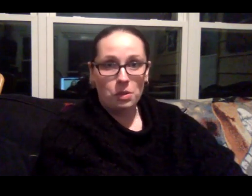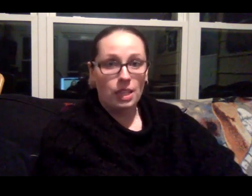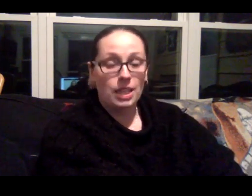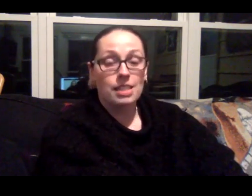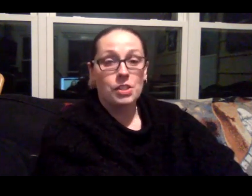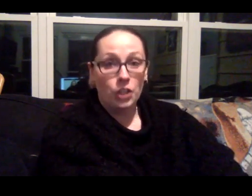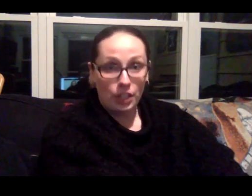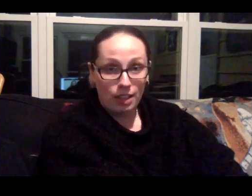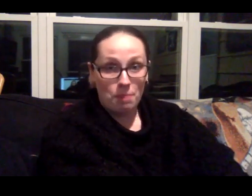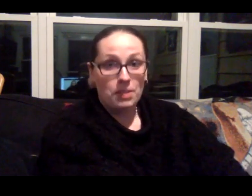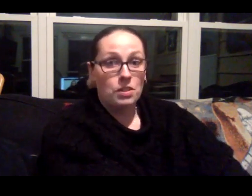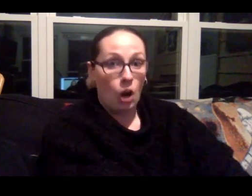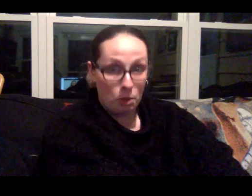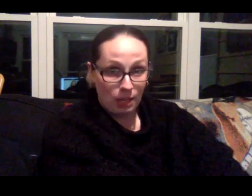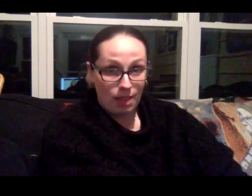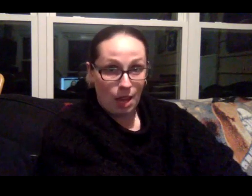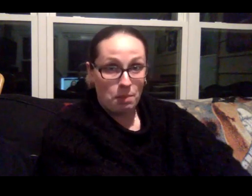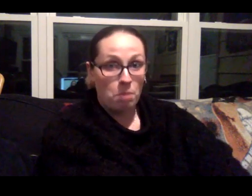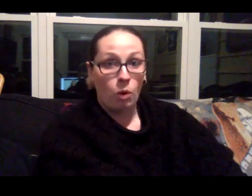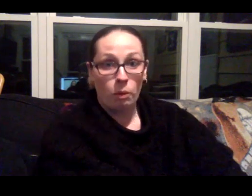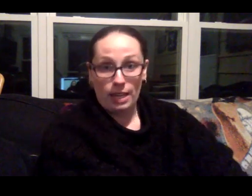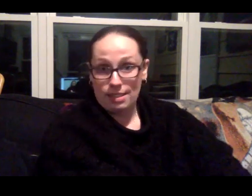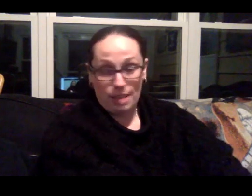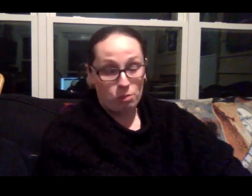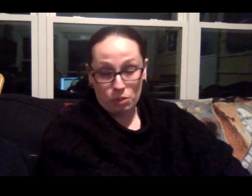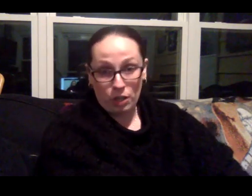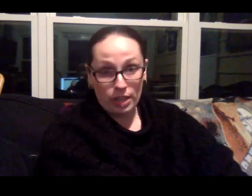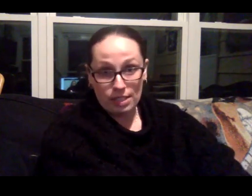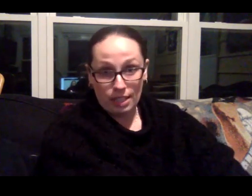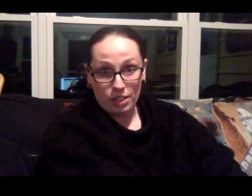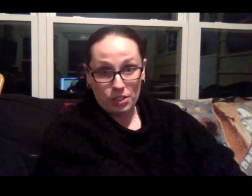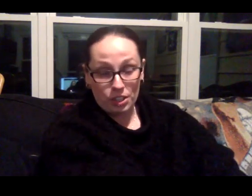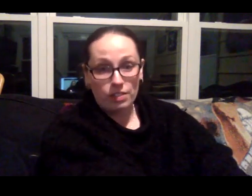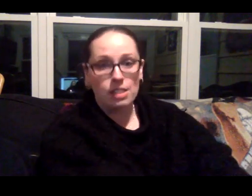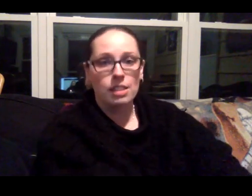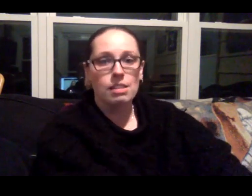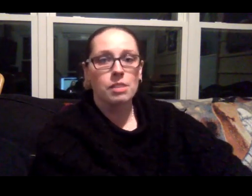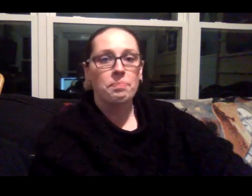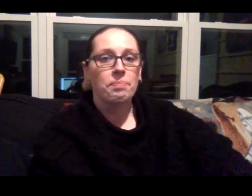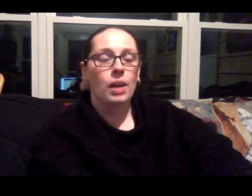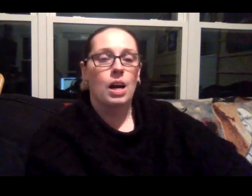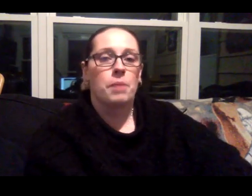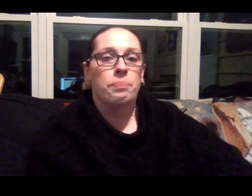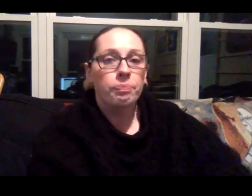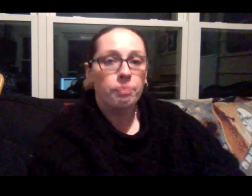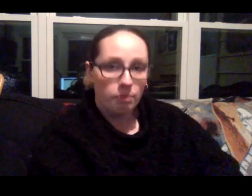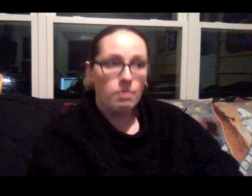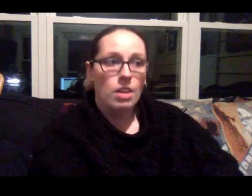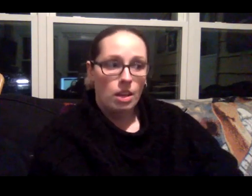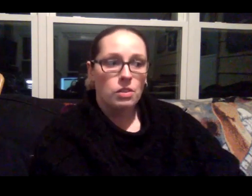kiddos, like hurting them. This is harming them in more ways than them just regressing in their services. Right.